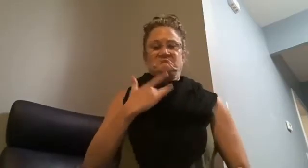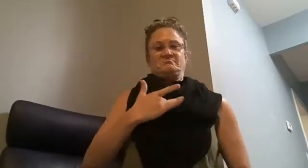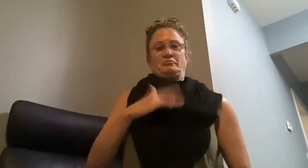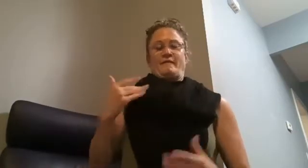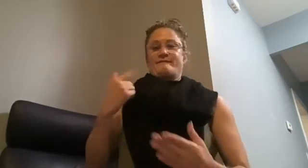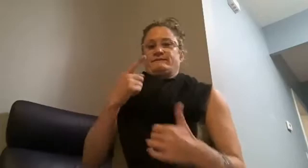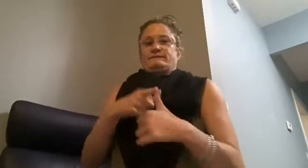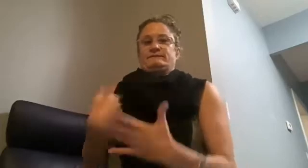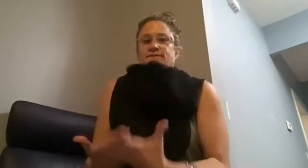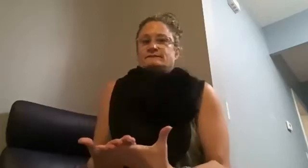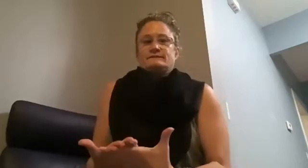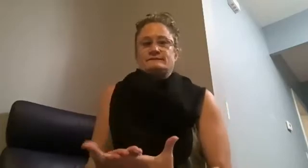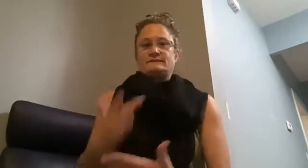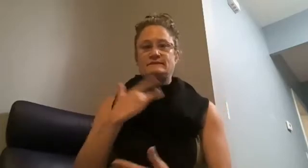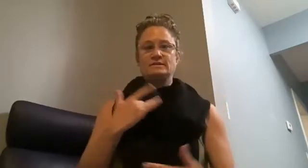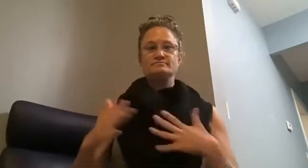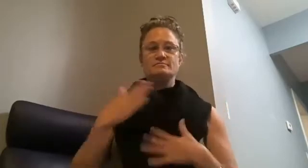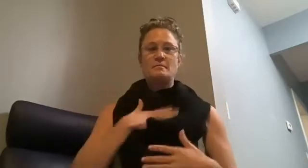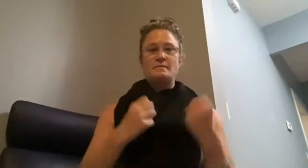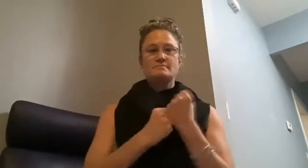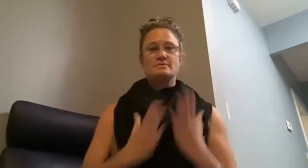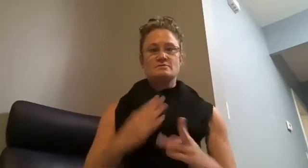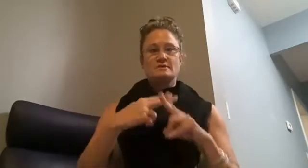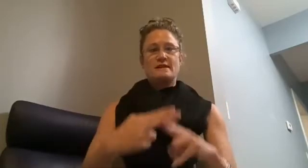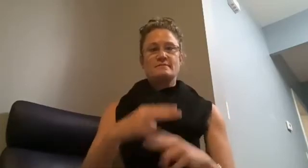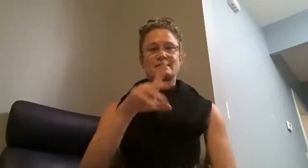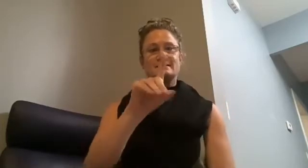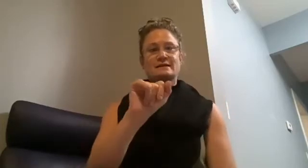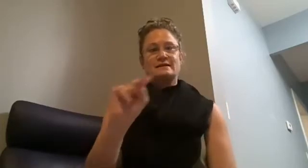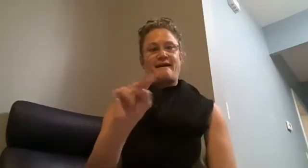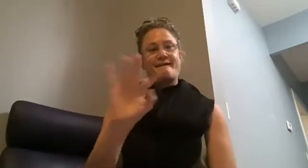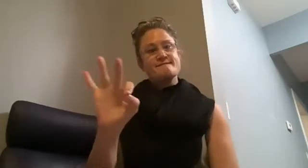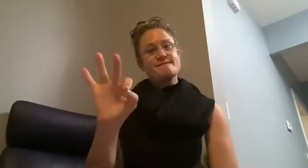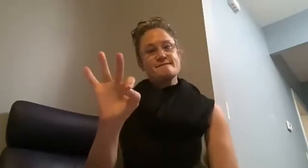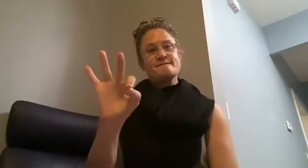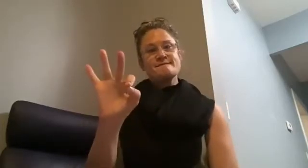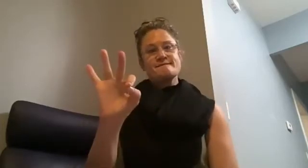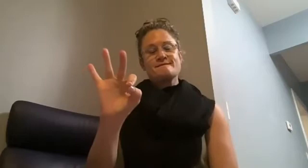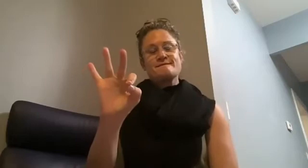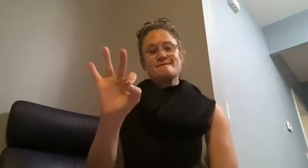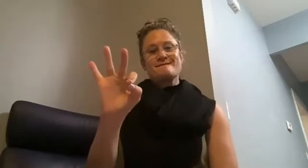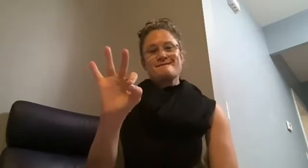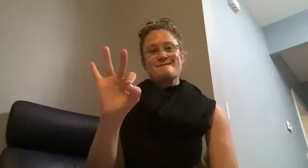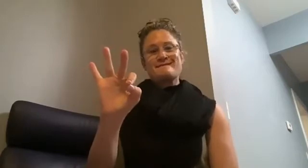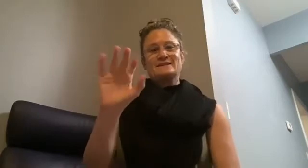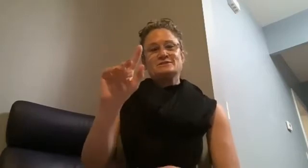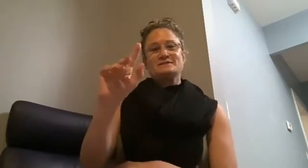sober. My sponsor is a guy named Dan F., who's kind of this prolific guy in Toronto that goes to the Hill Group.